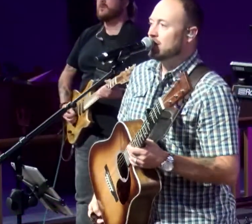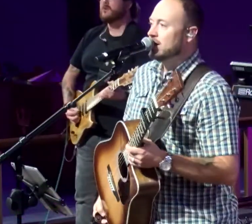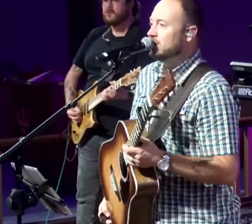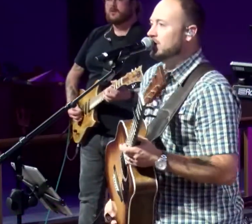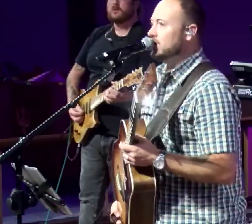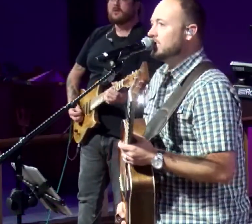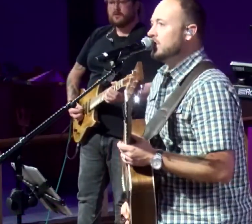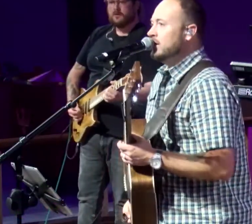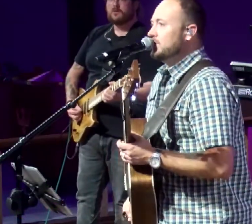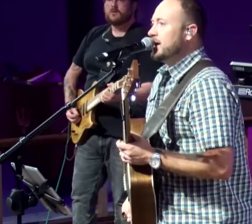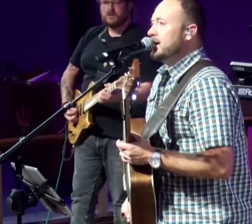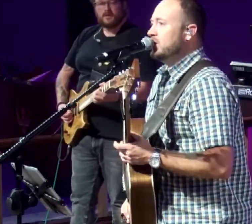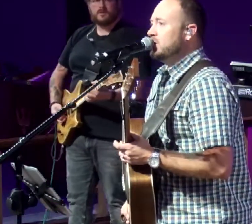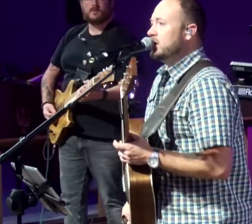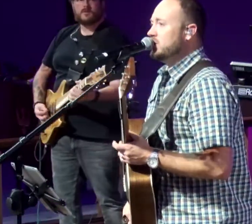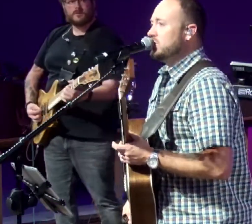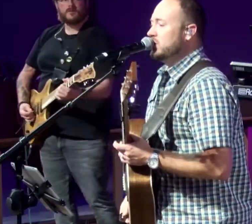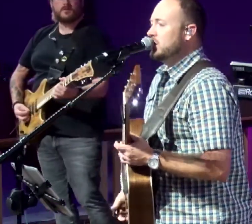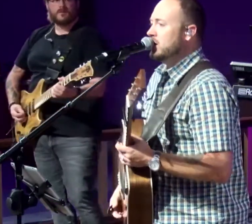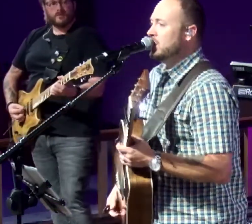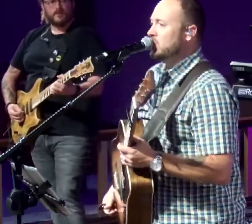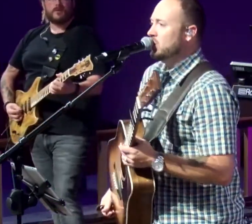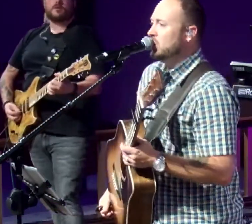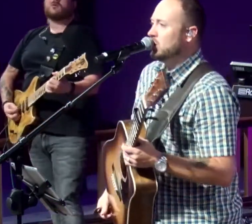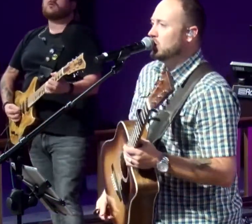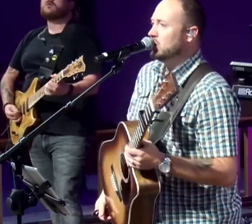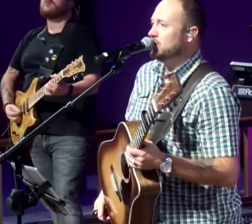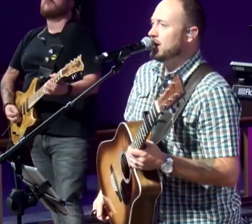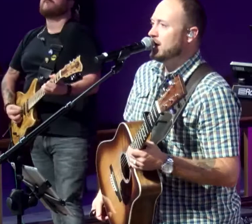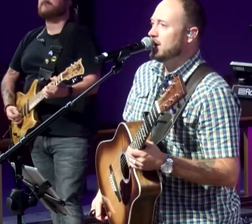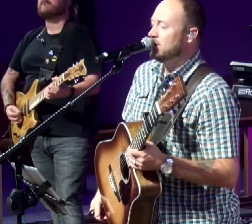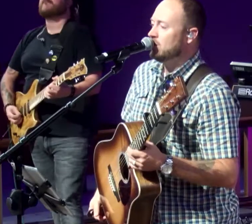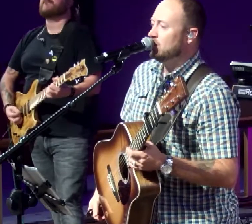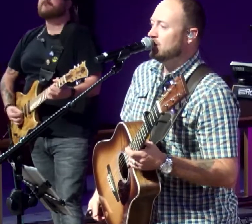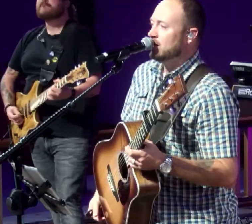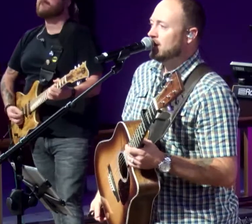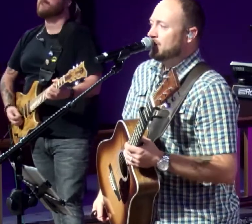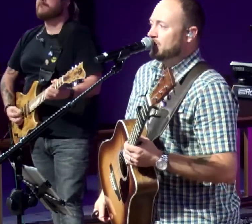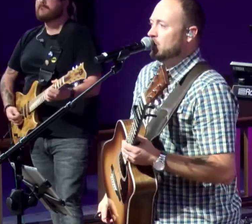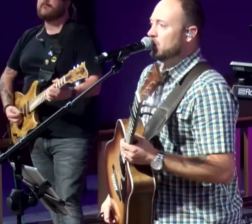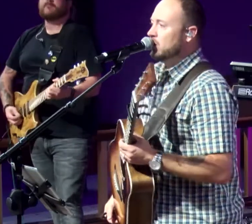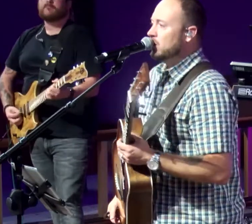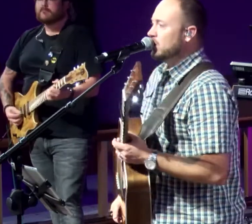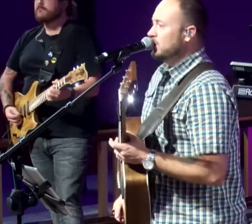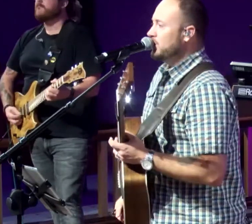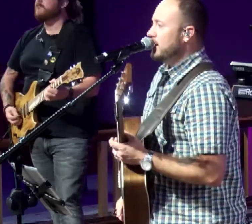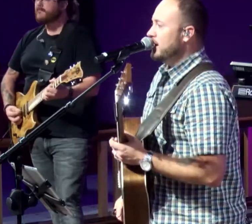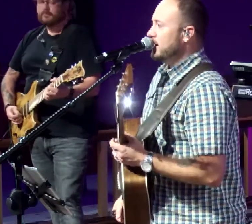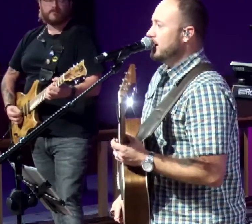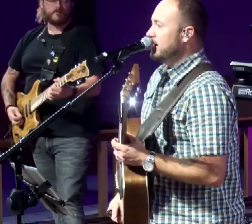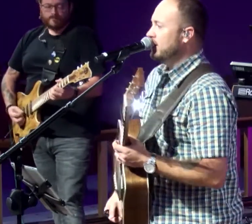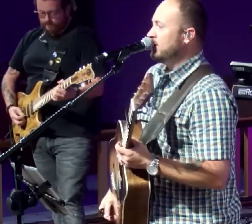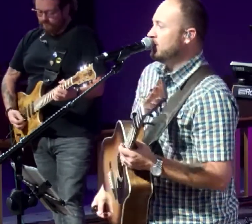feet around us. By your grace we are no longer bound, no longer